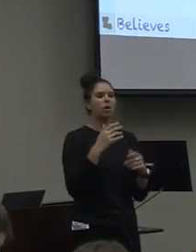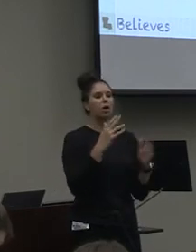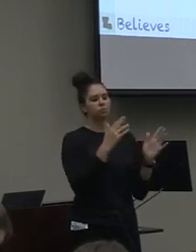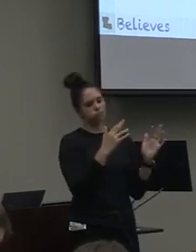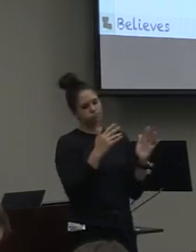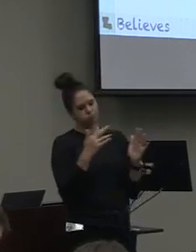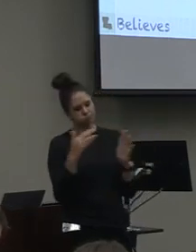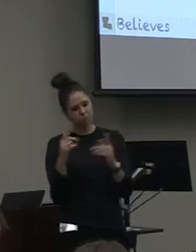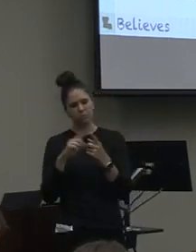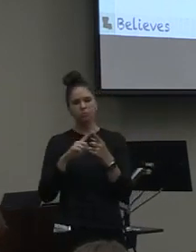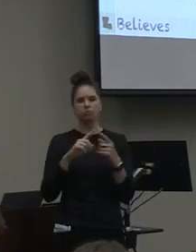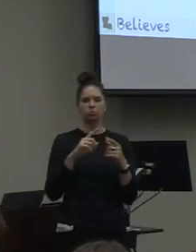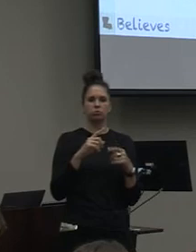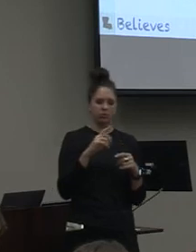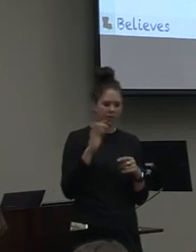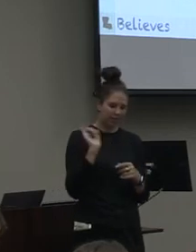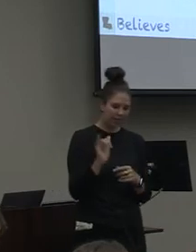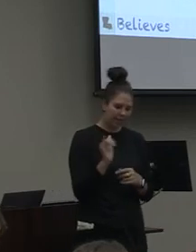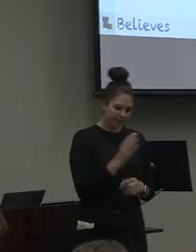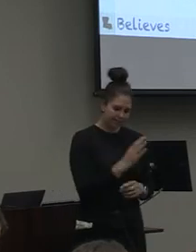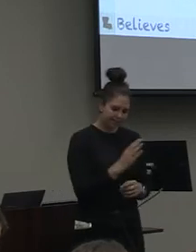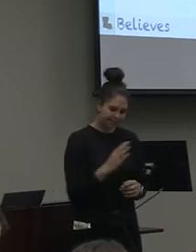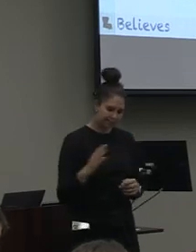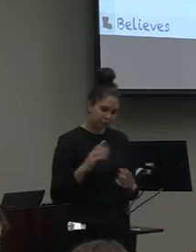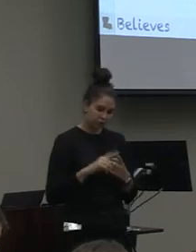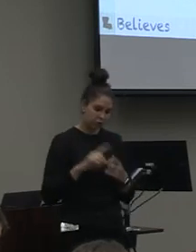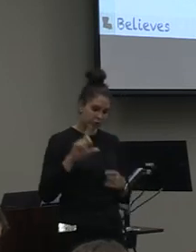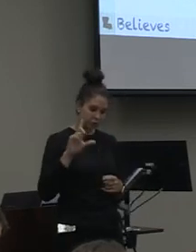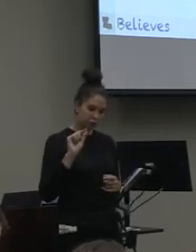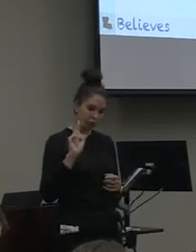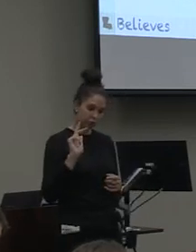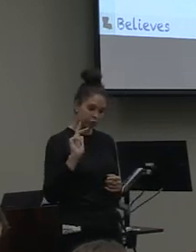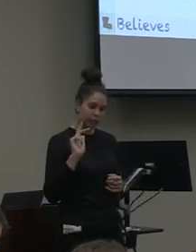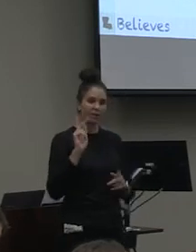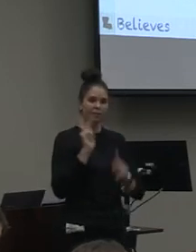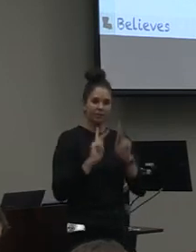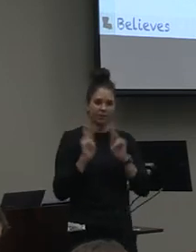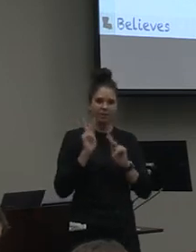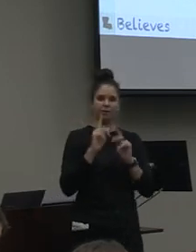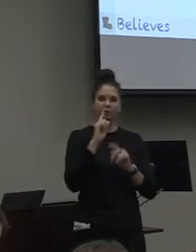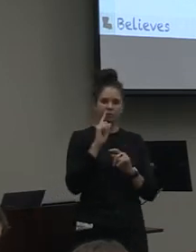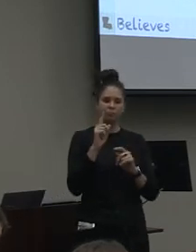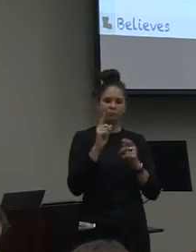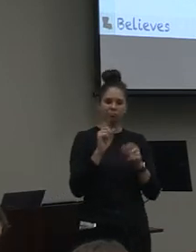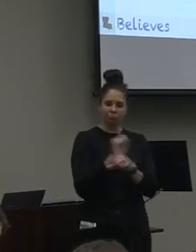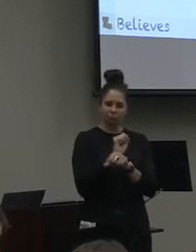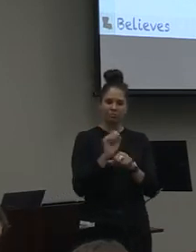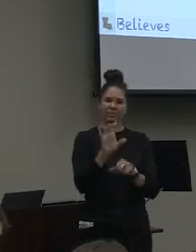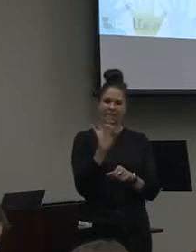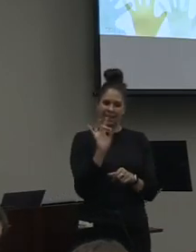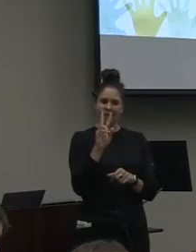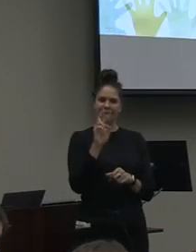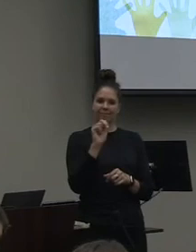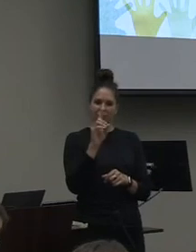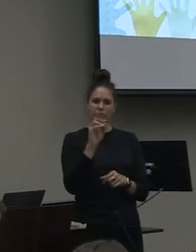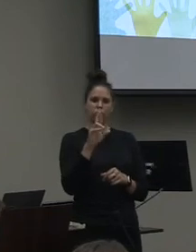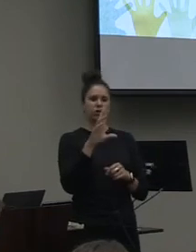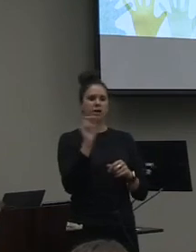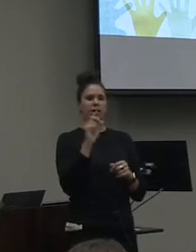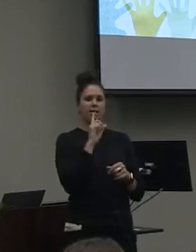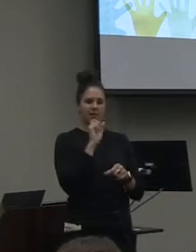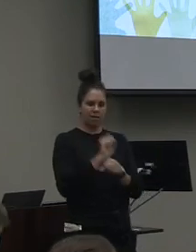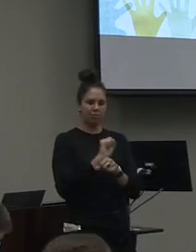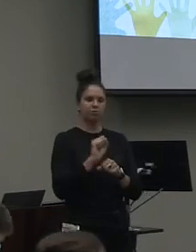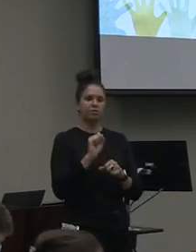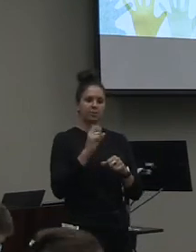giving that runway once again to 2023 for folks to select that vendor and implement their training. With